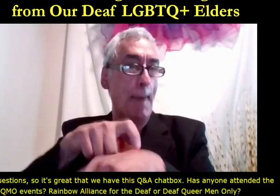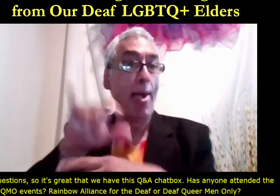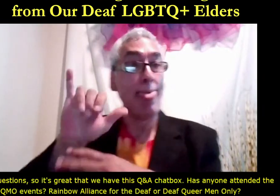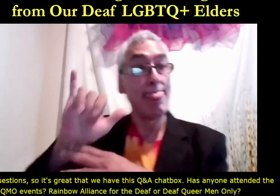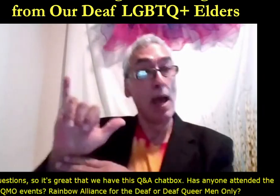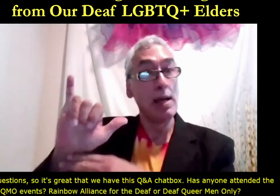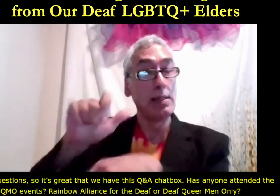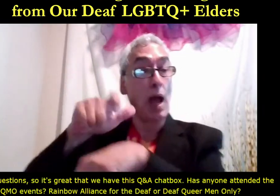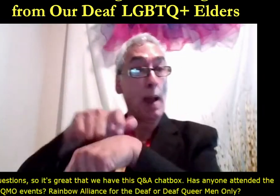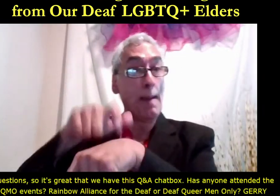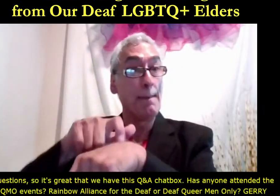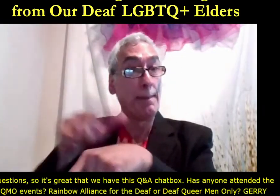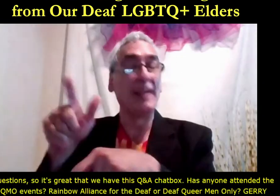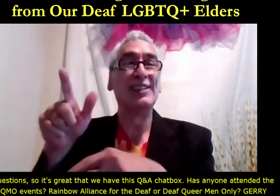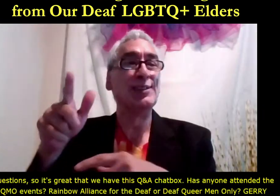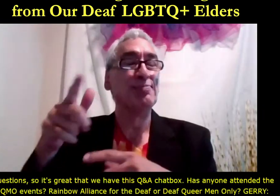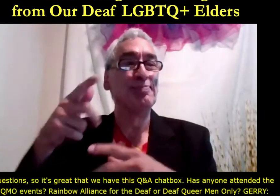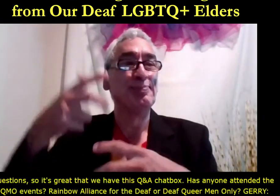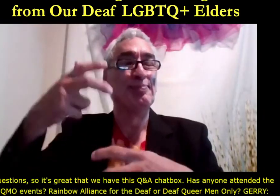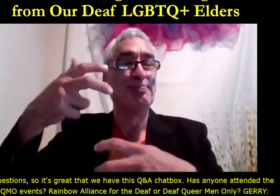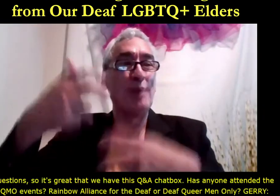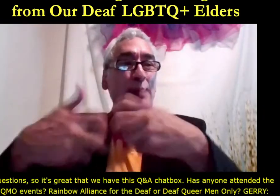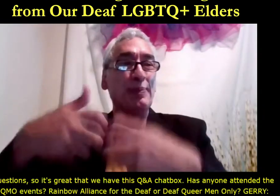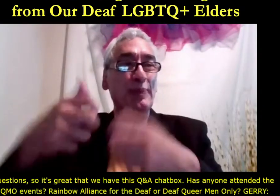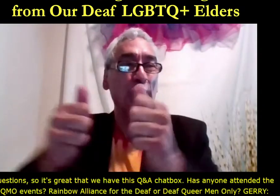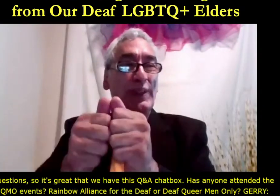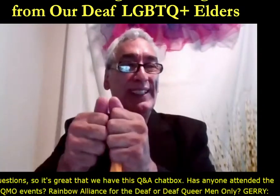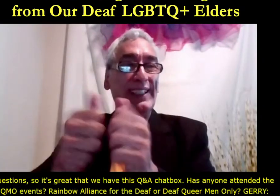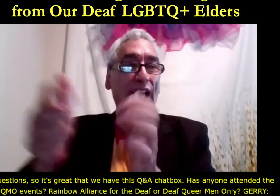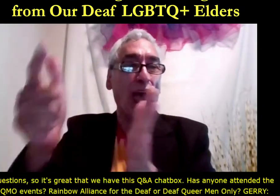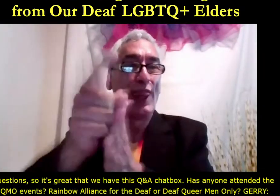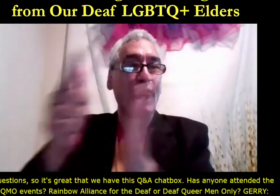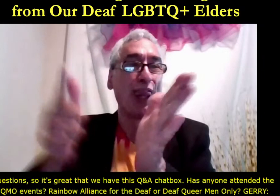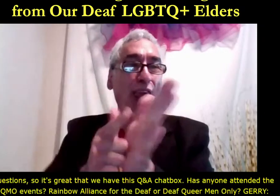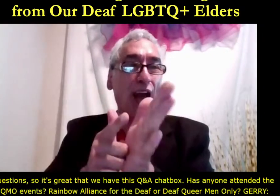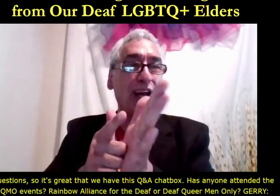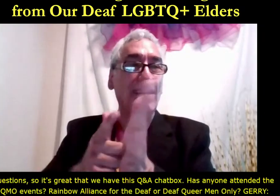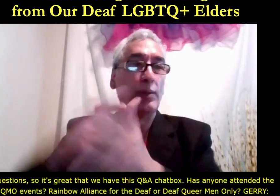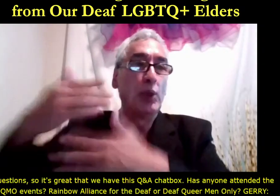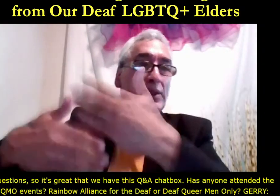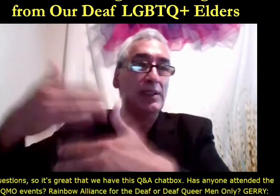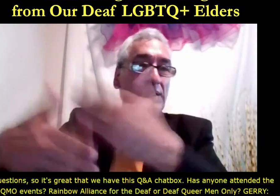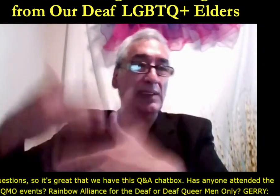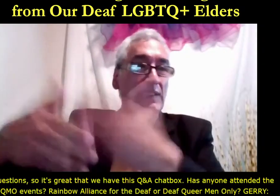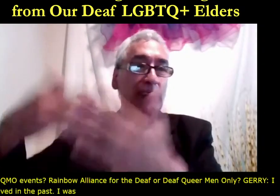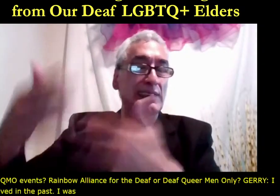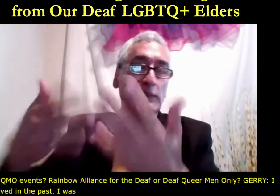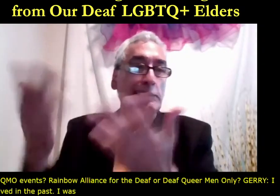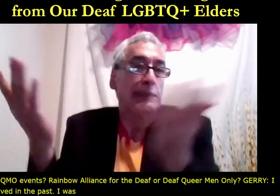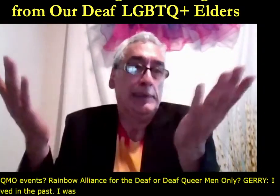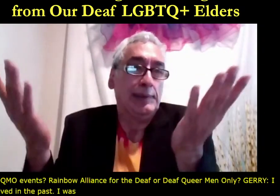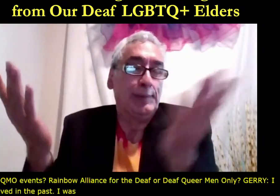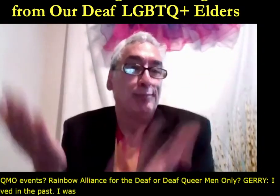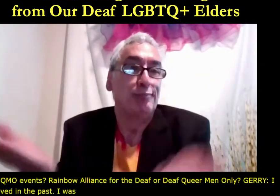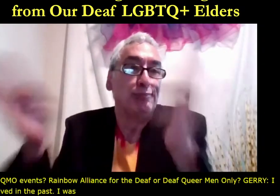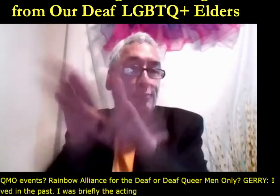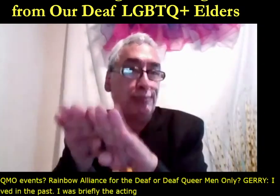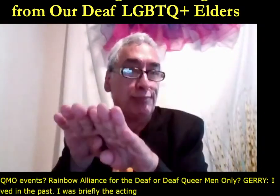deaf for a short time and at that time there were different problems there are legal issues legal proceedings they were